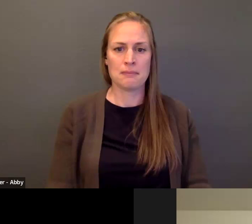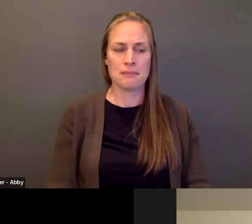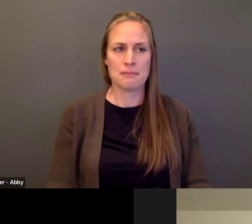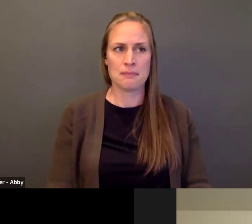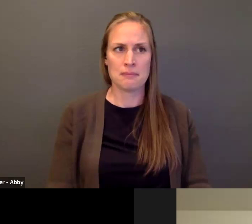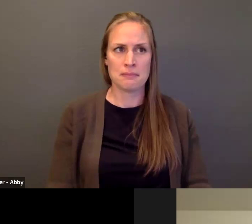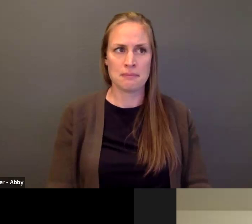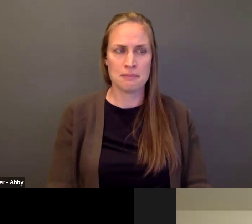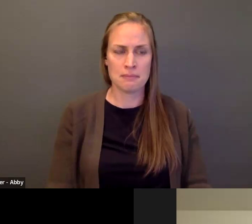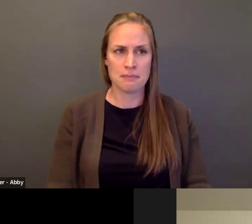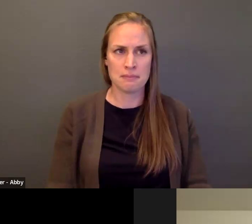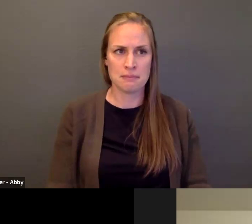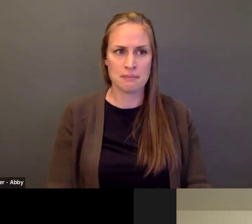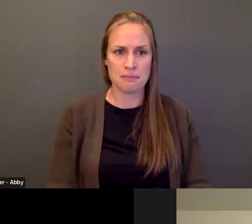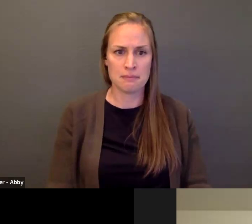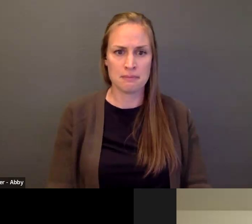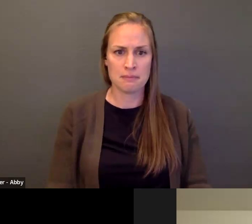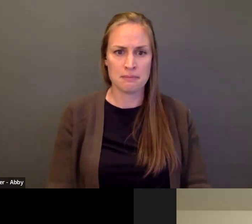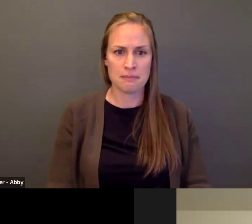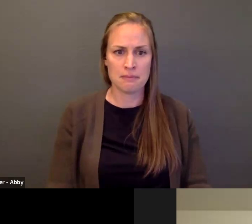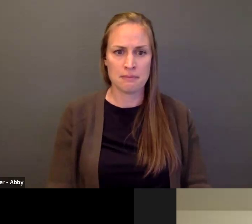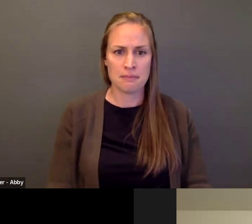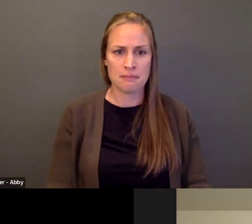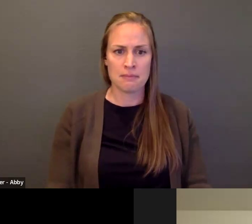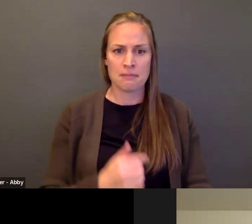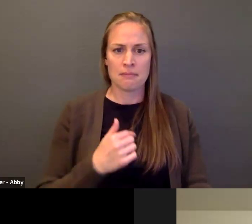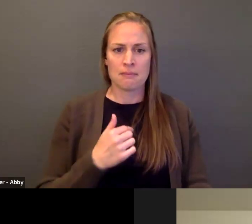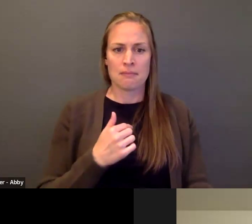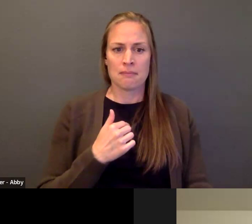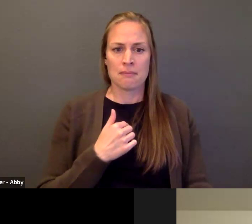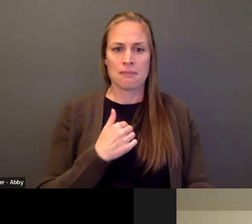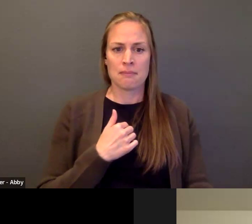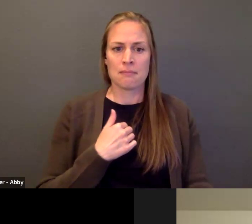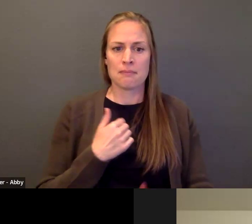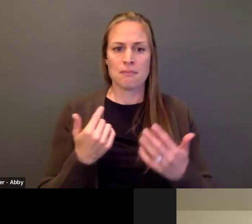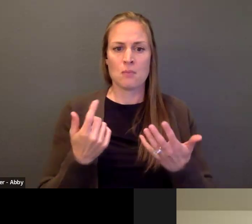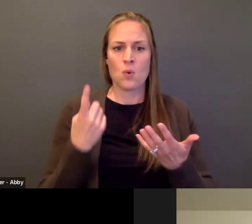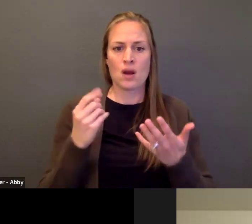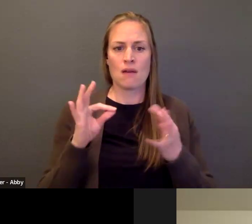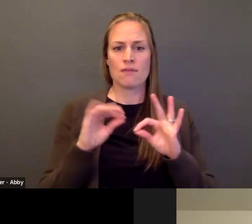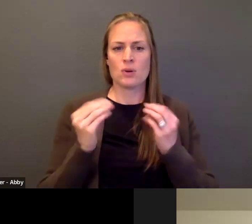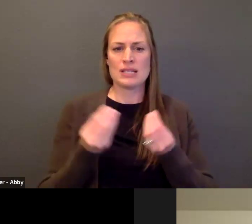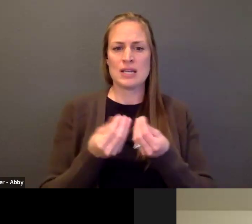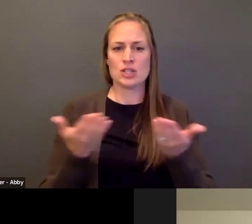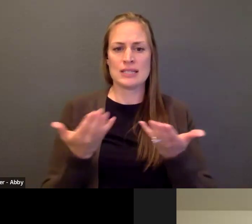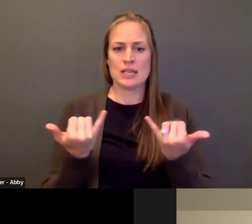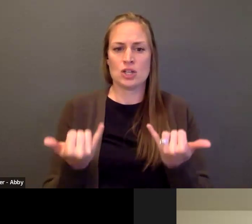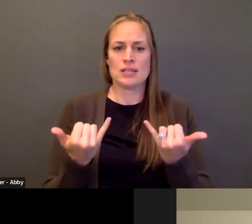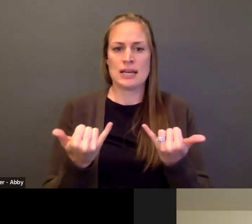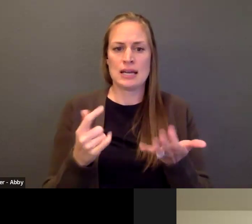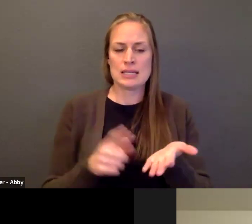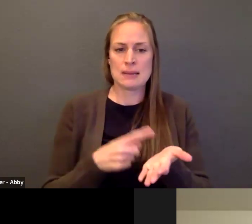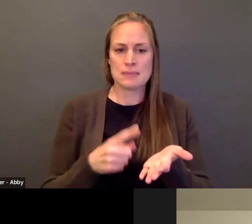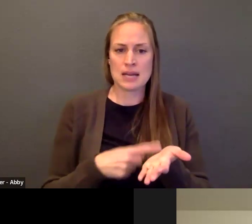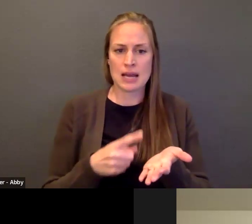name of CMAR as being one of those organizations who sometimes has an exclusive criteria, and it's so painful to hear that, but I want to tell you